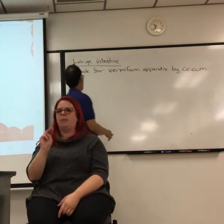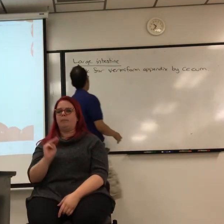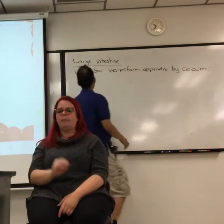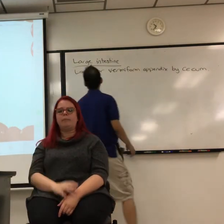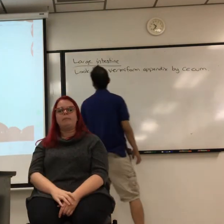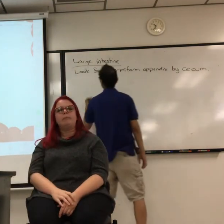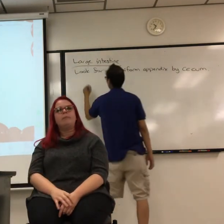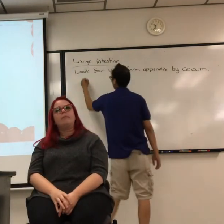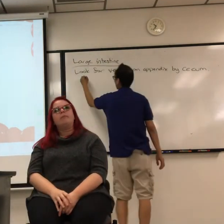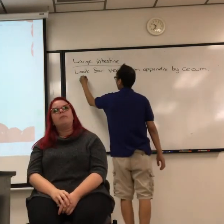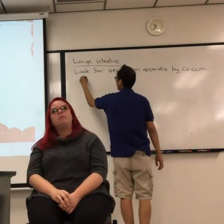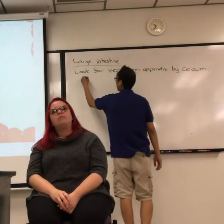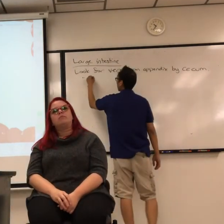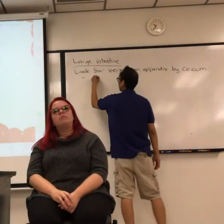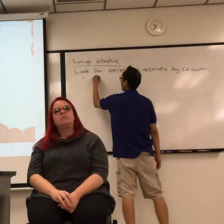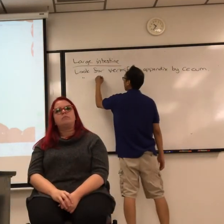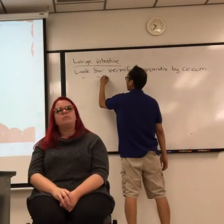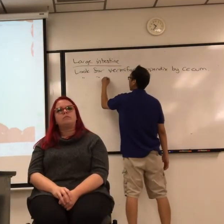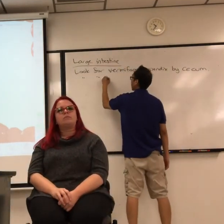Look for.